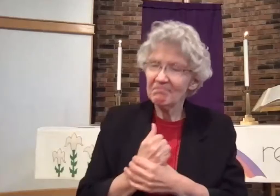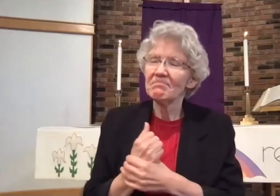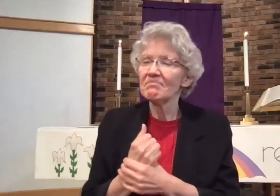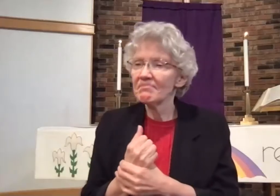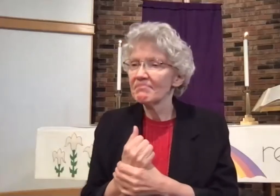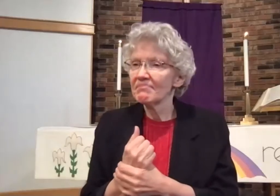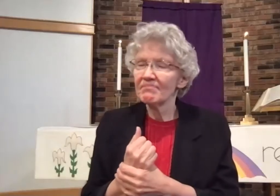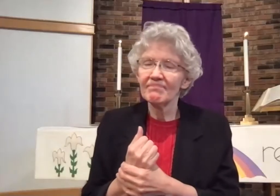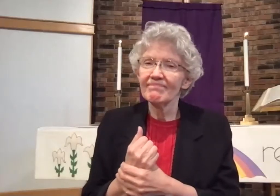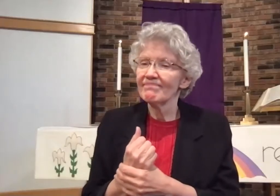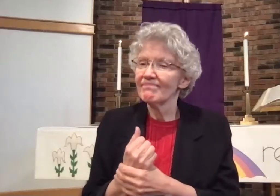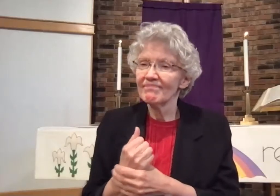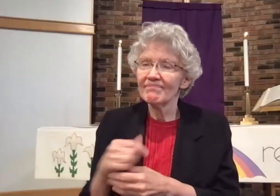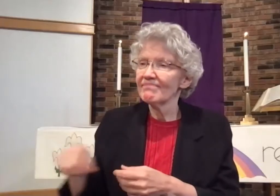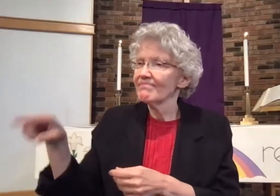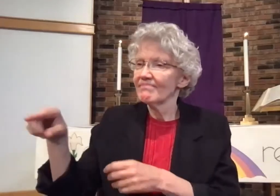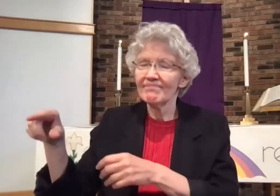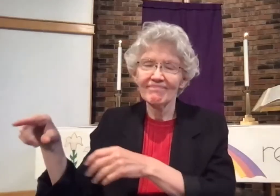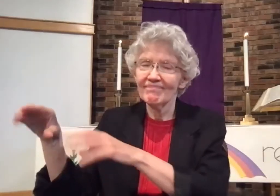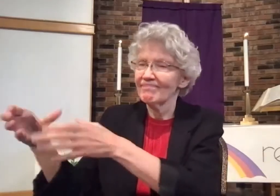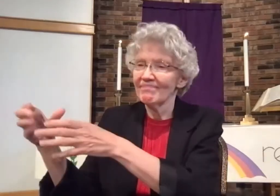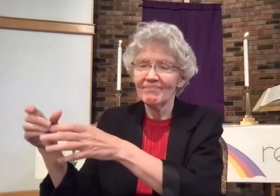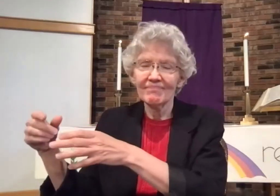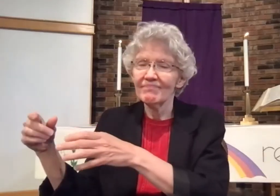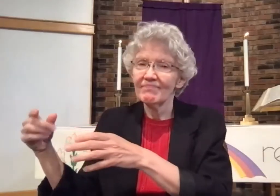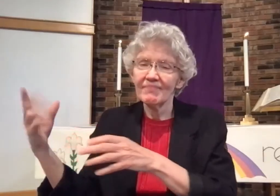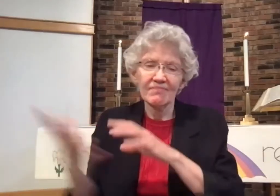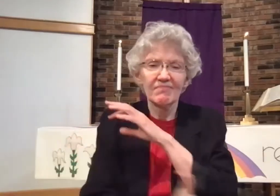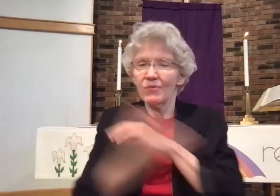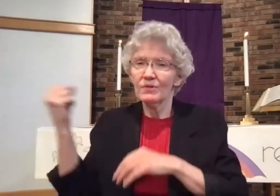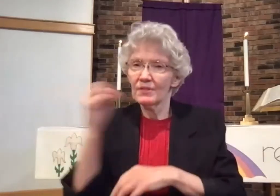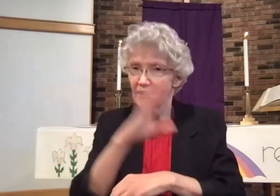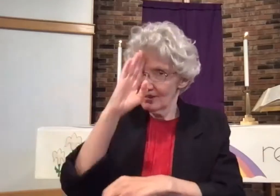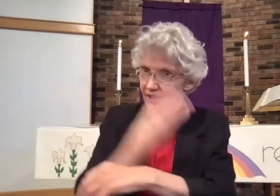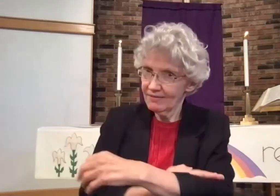There was a woman in Africa who lived with her husband and her son.